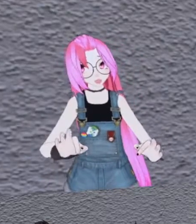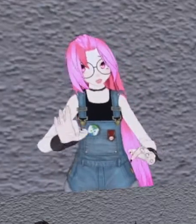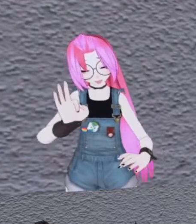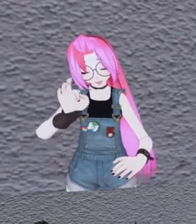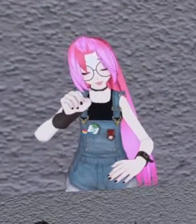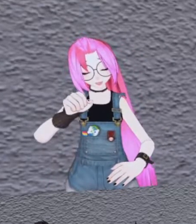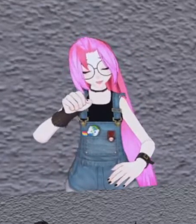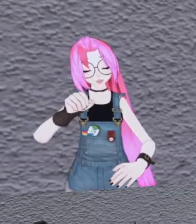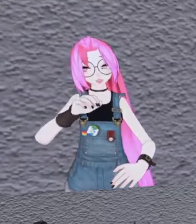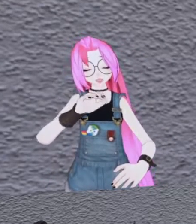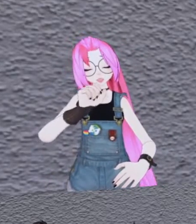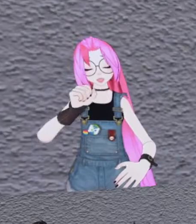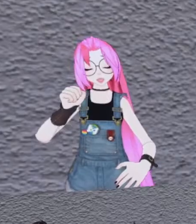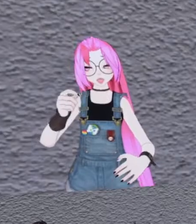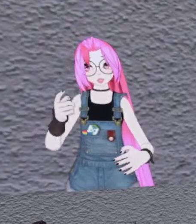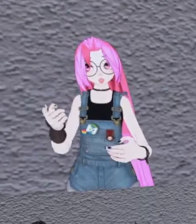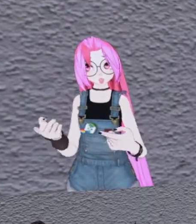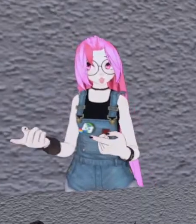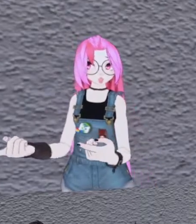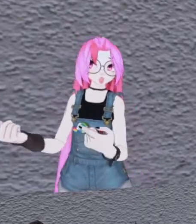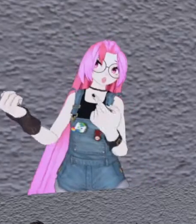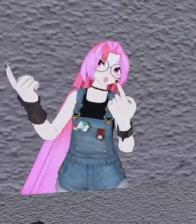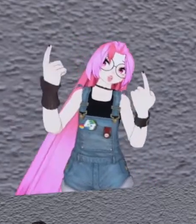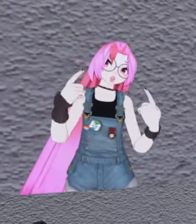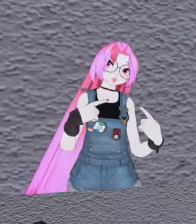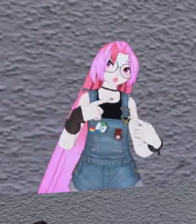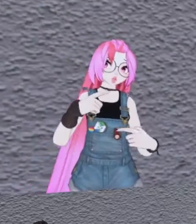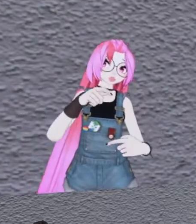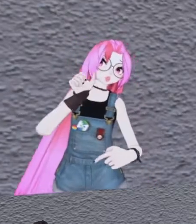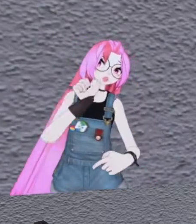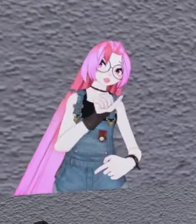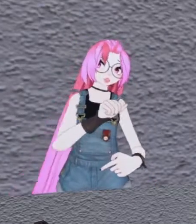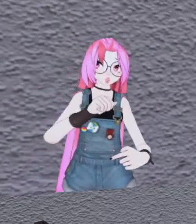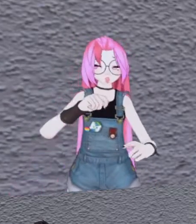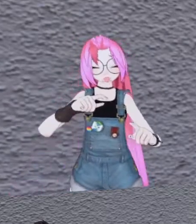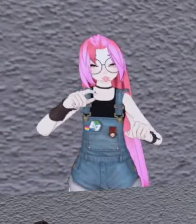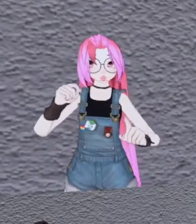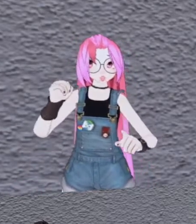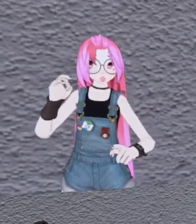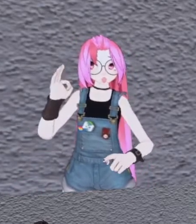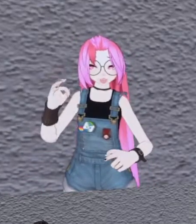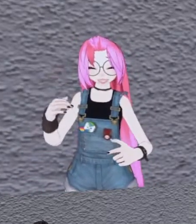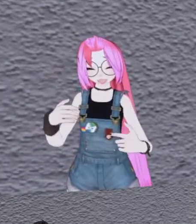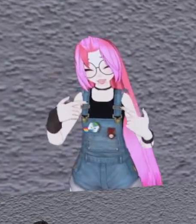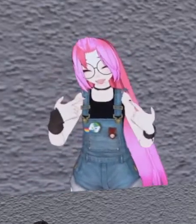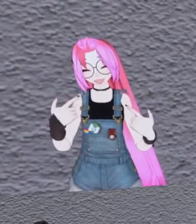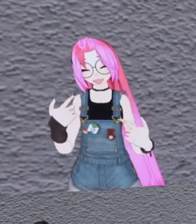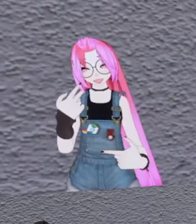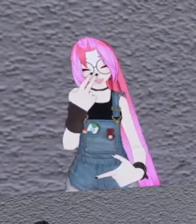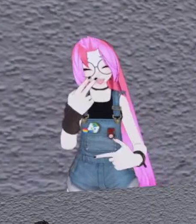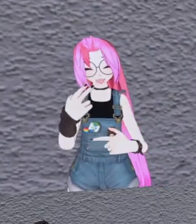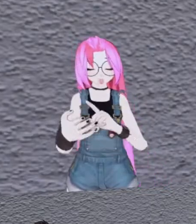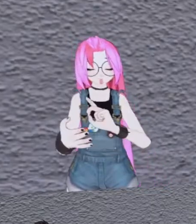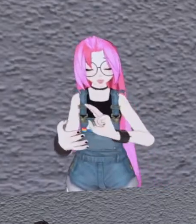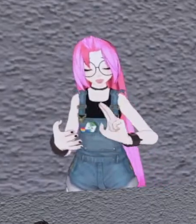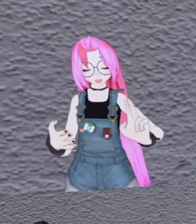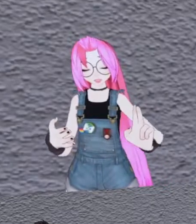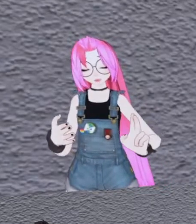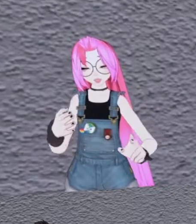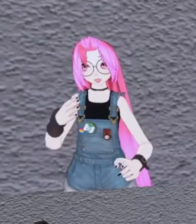say yes. And I ended up having a girl from France live with me for 2 weeks. Her